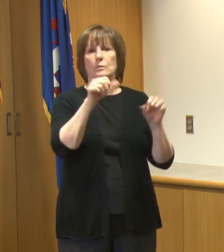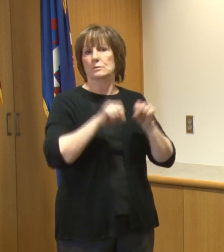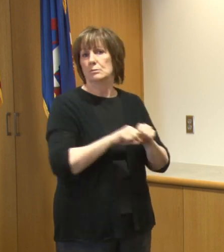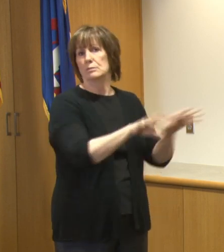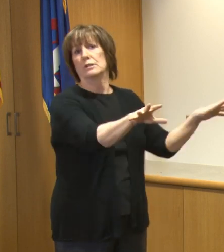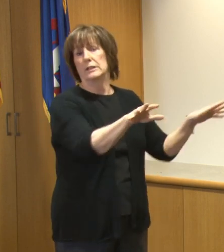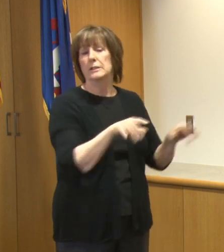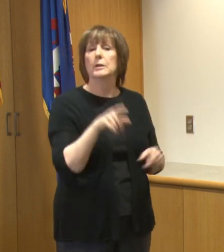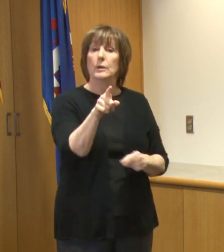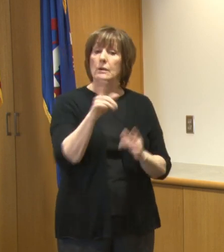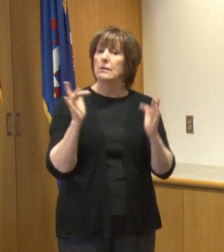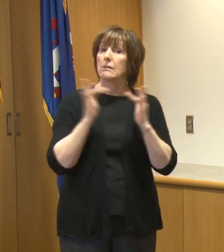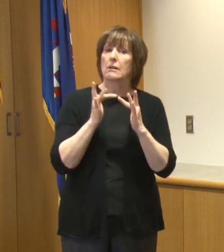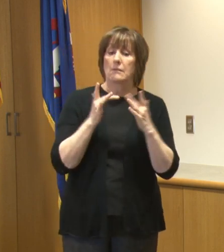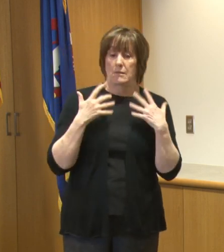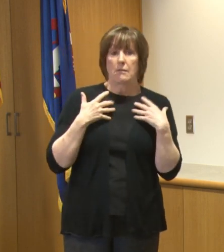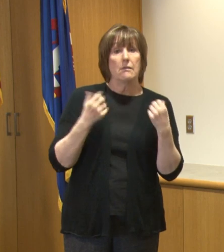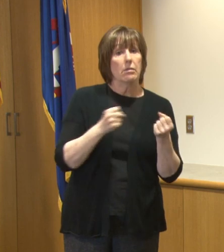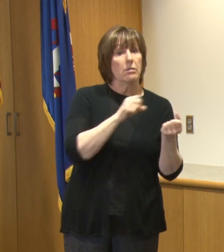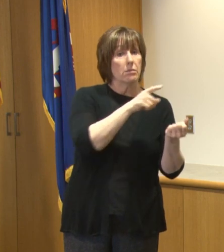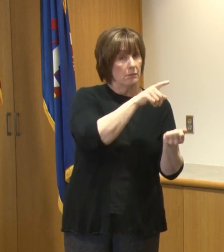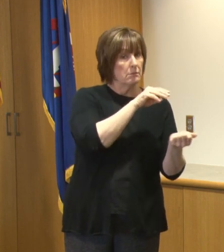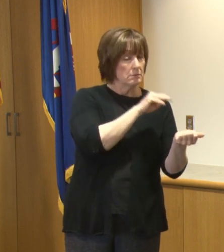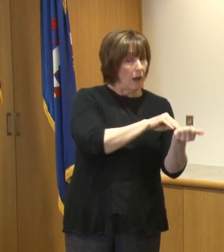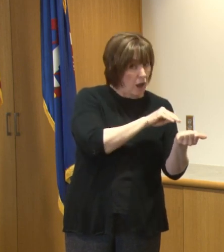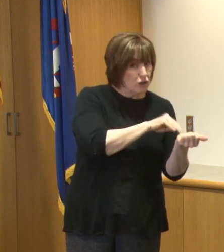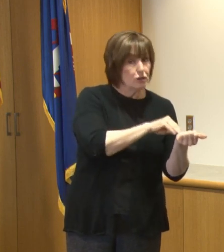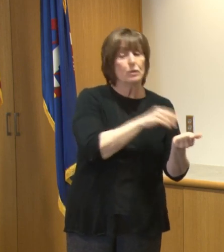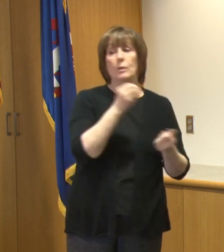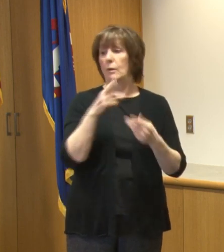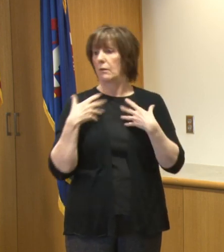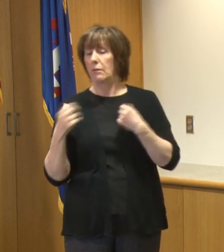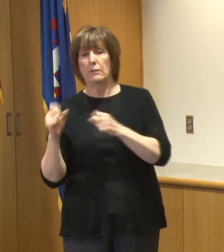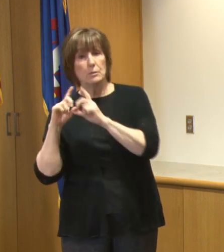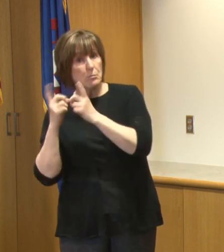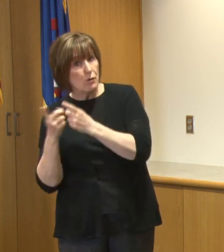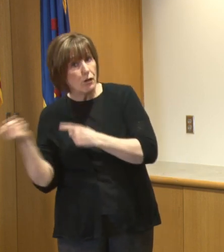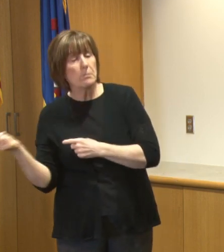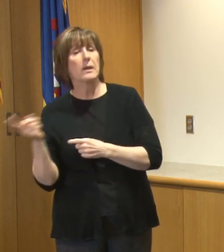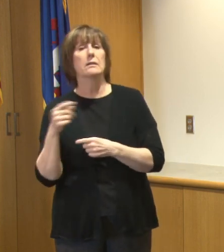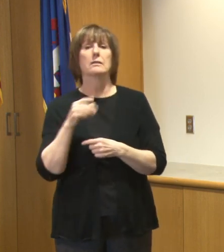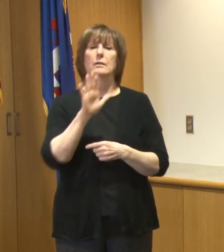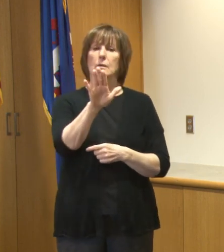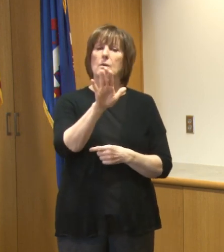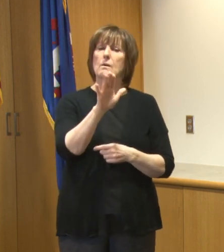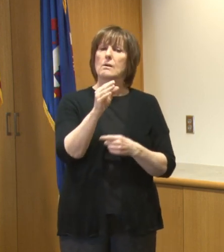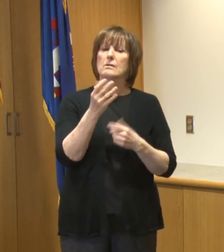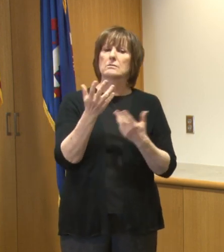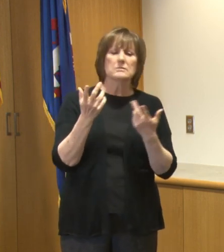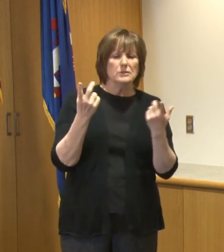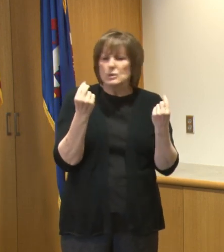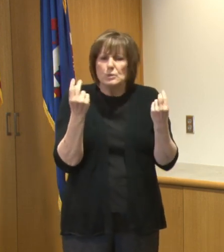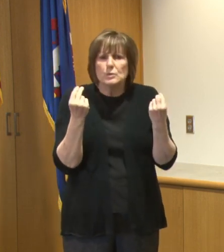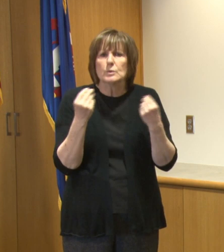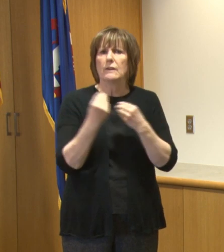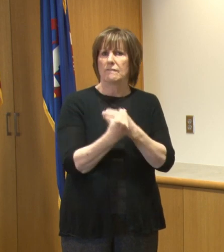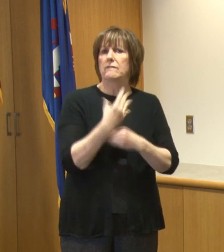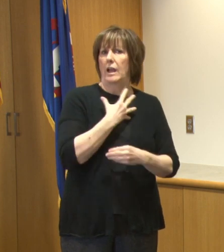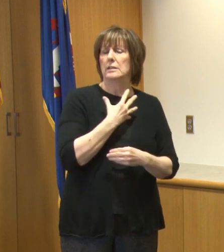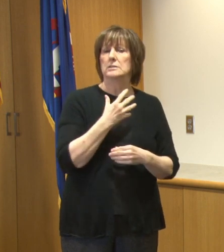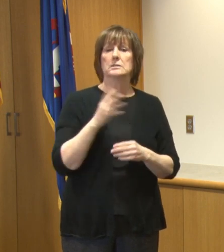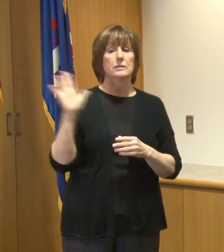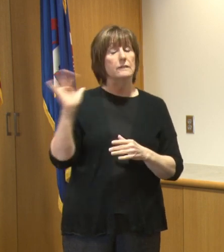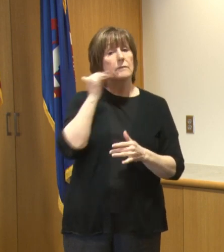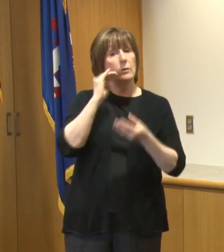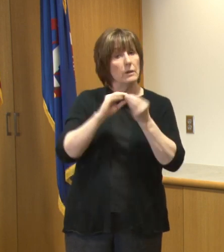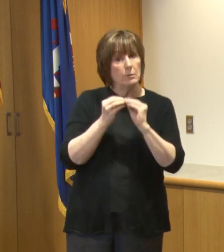can contact your health provider or the health department's hotline for advice on your specific situation. The health department hotline, again,